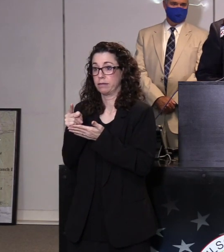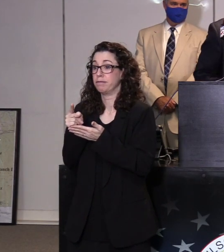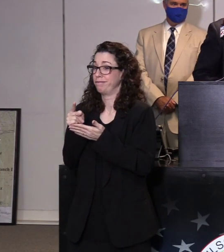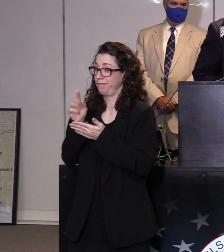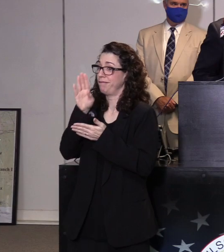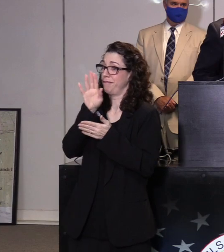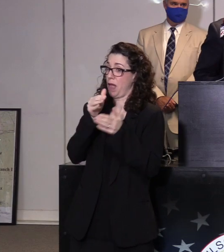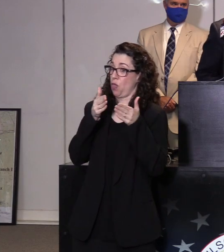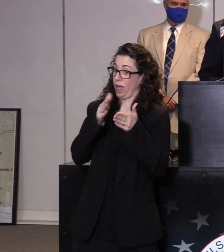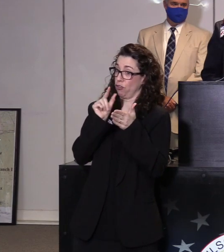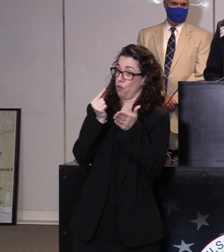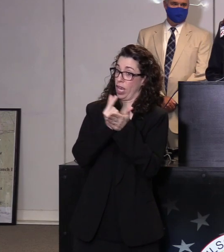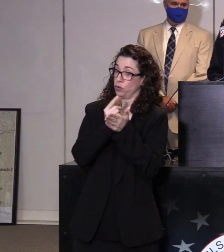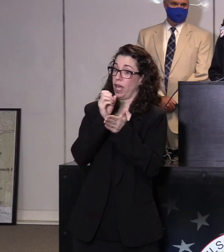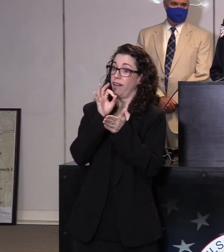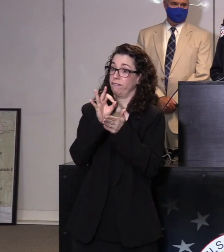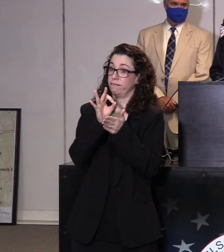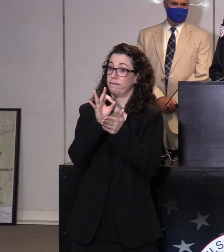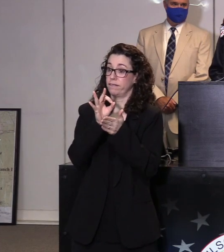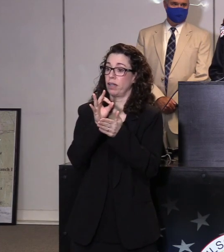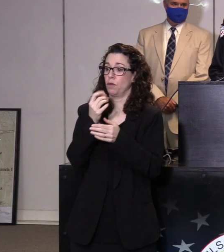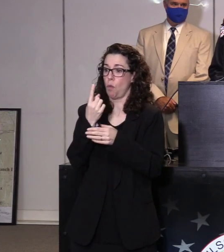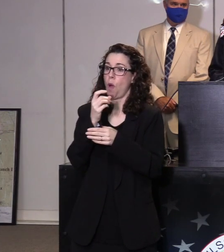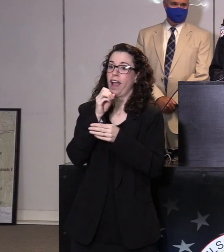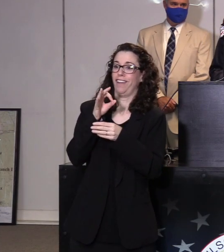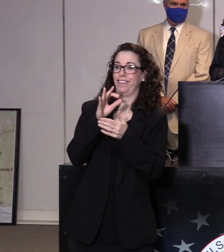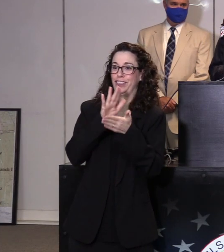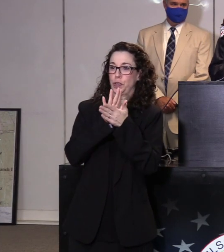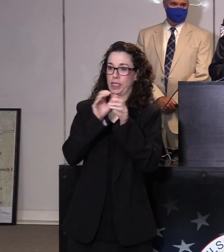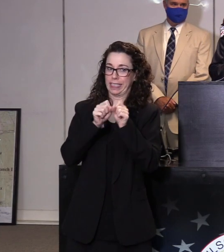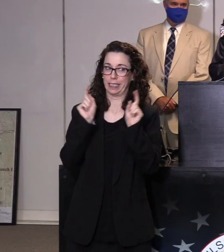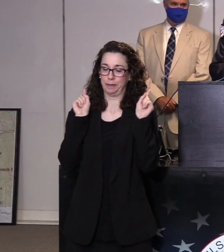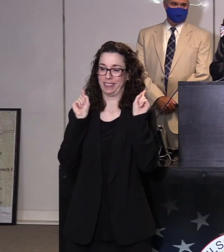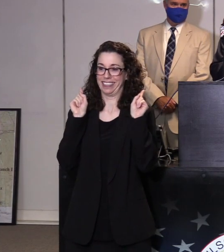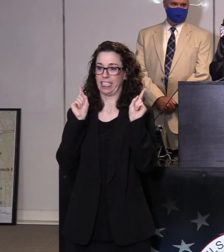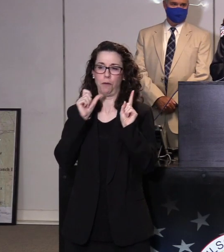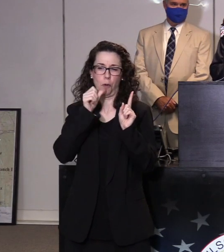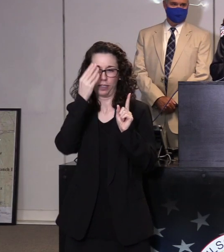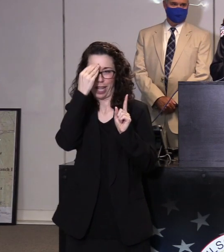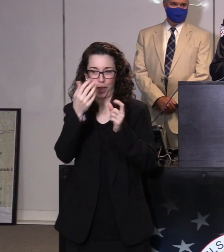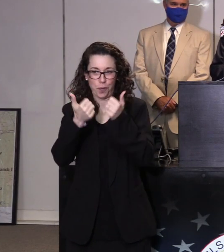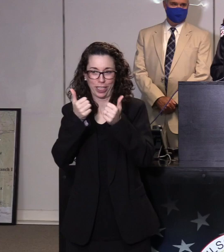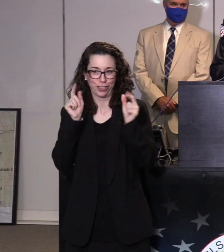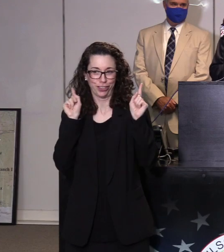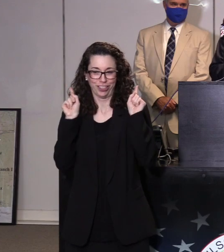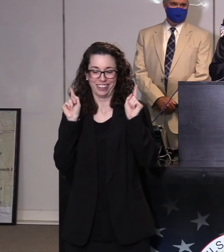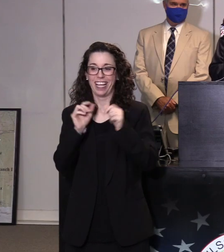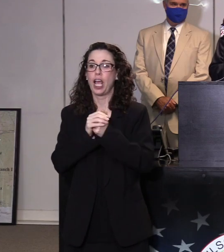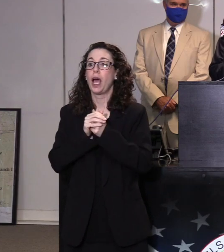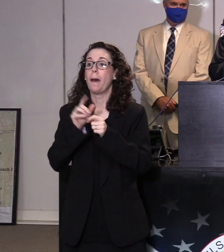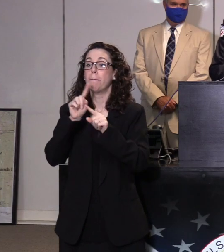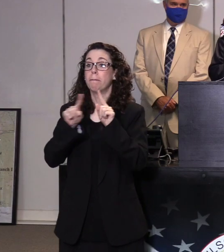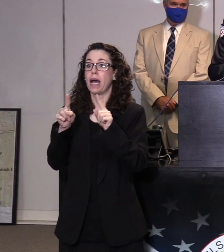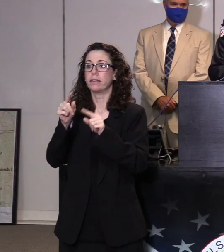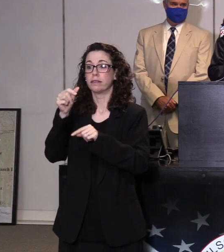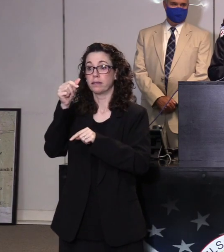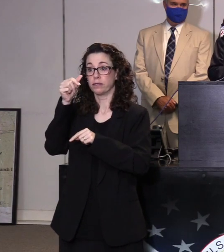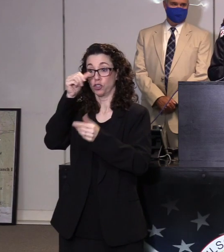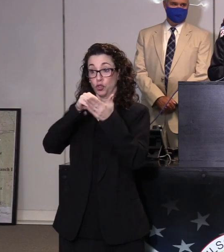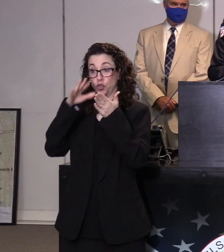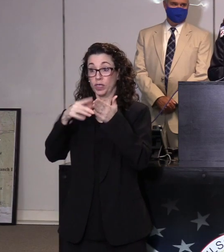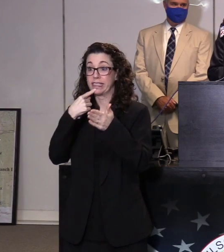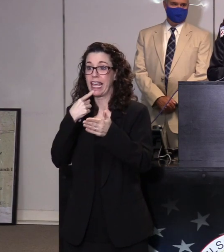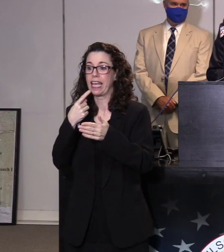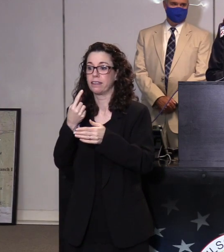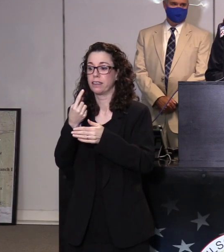way, a graduate of one of these school systems. I won't tell you which one, but he said he's been washing his hands so much that just last